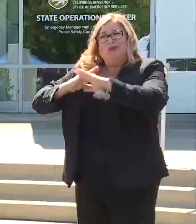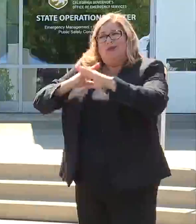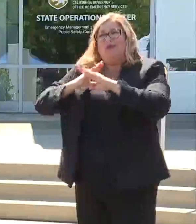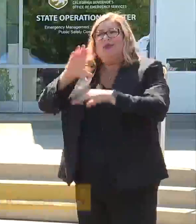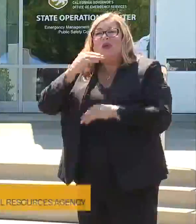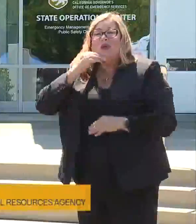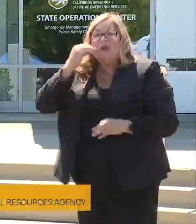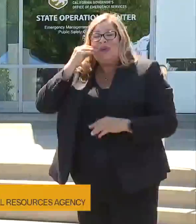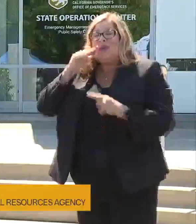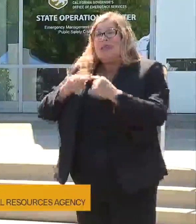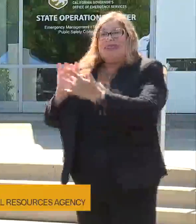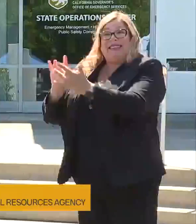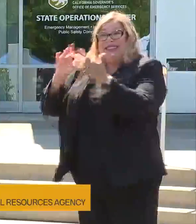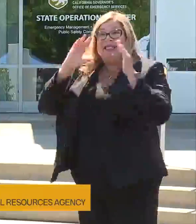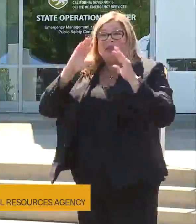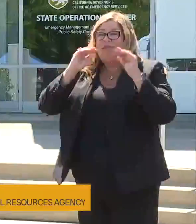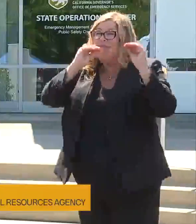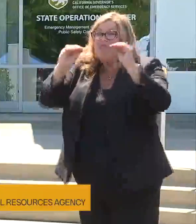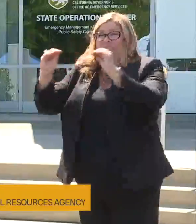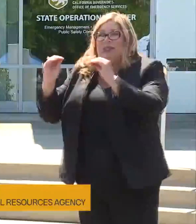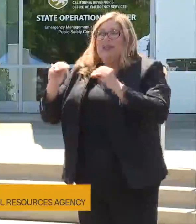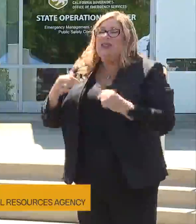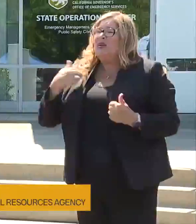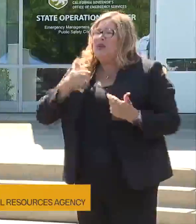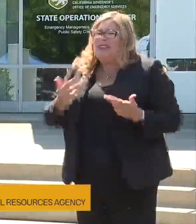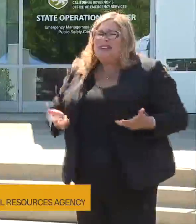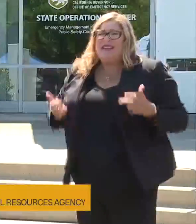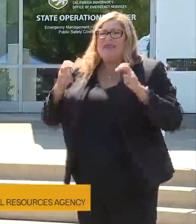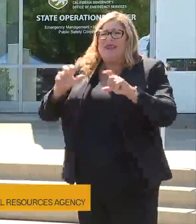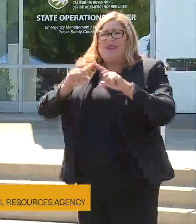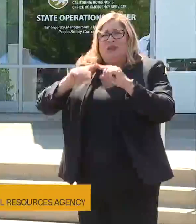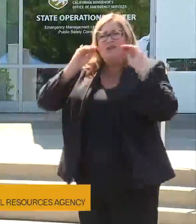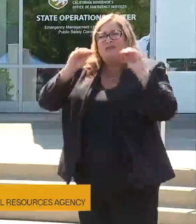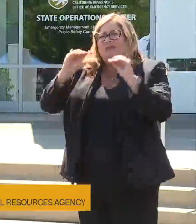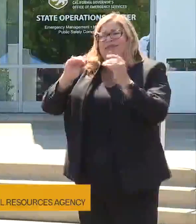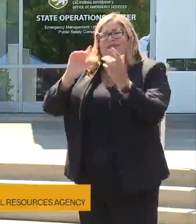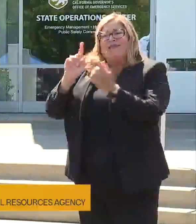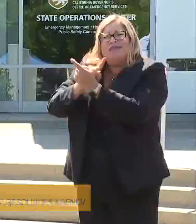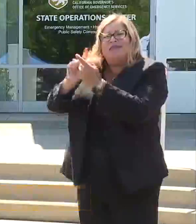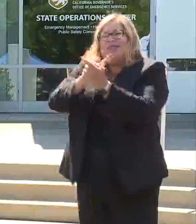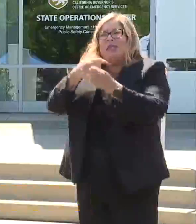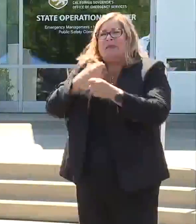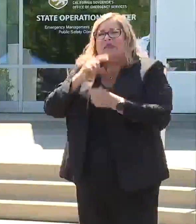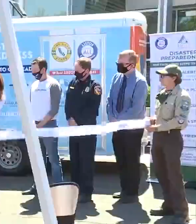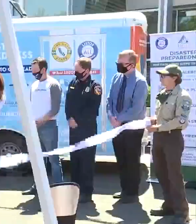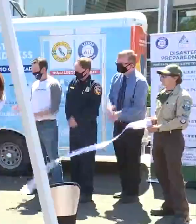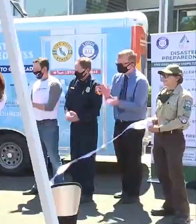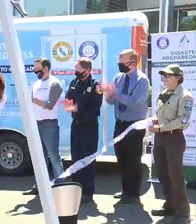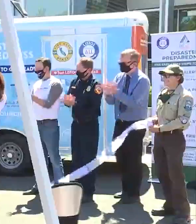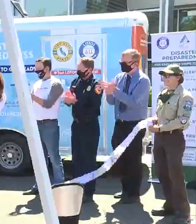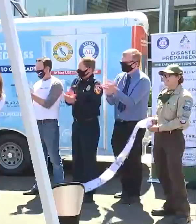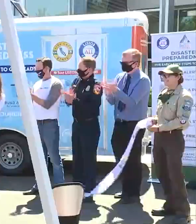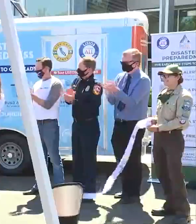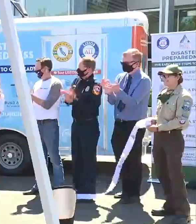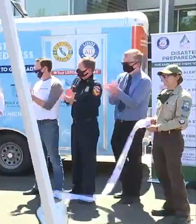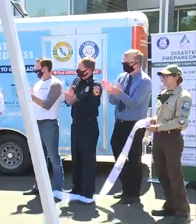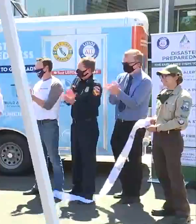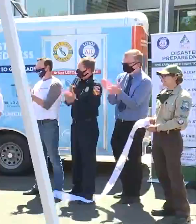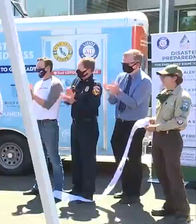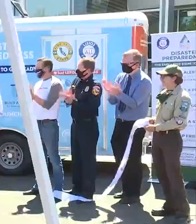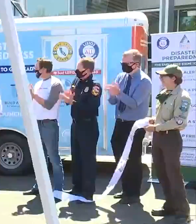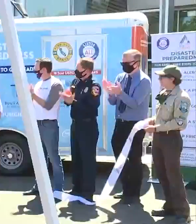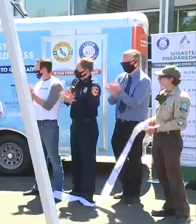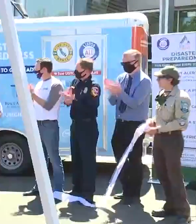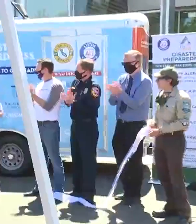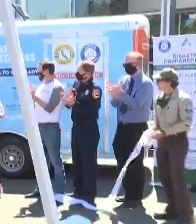We are investing in increasing education and community understanding and direct support for defensible space. There are